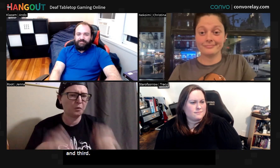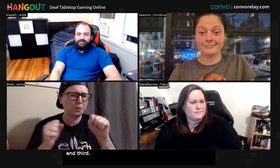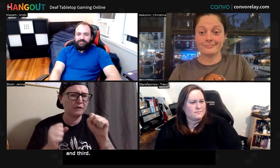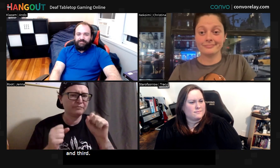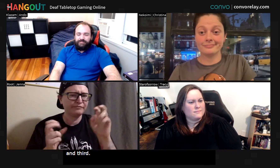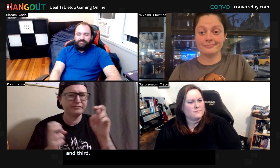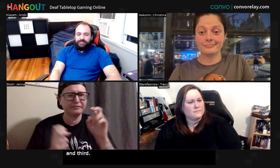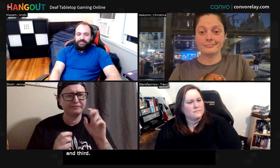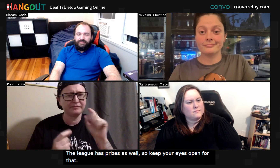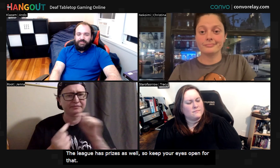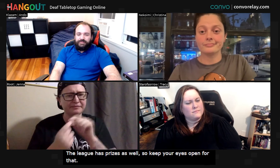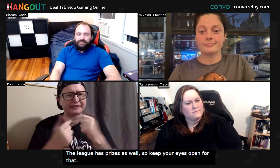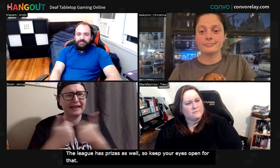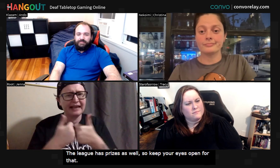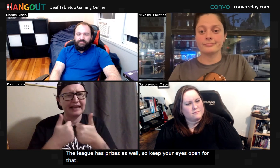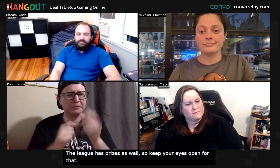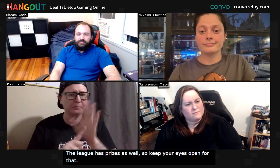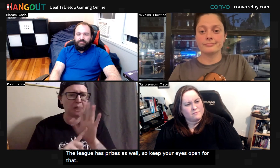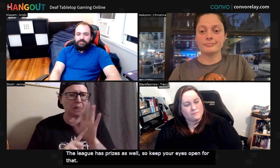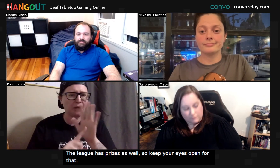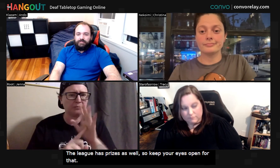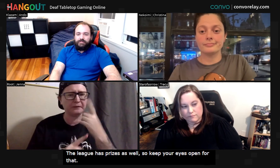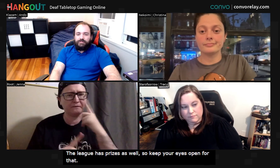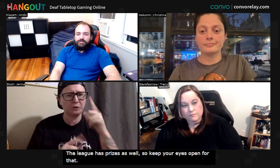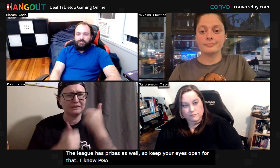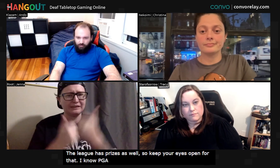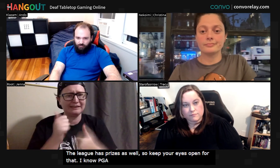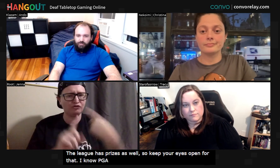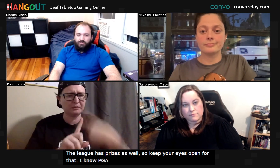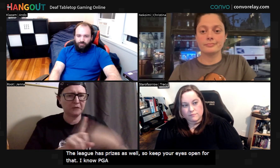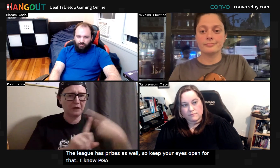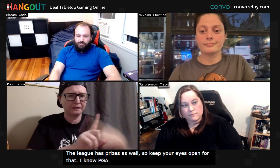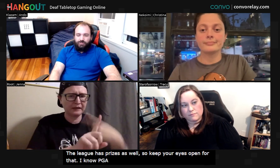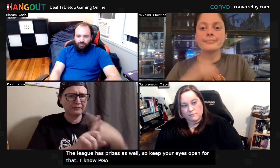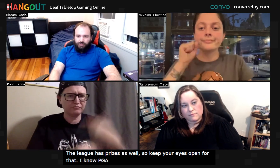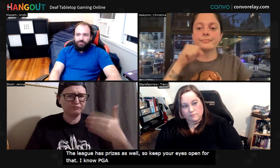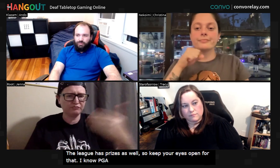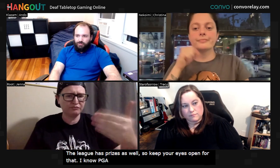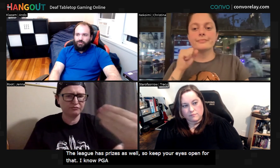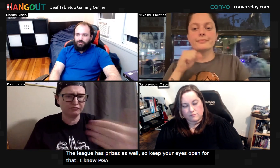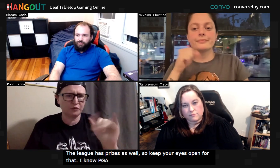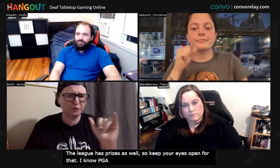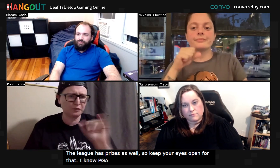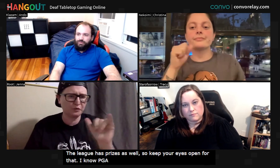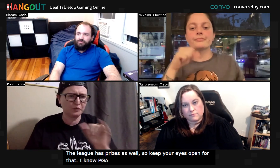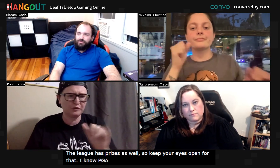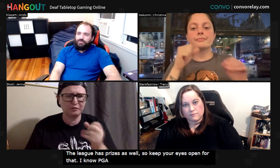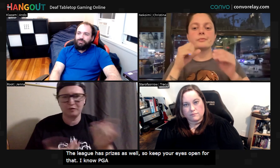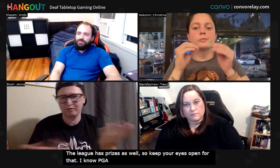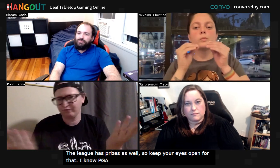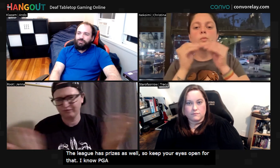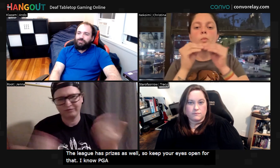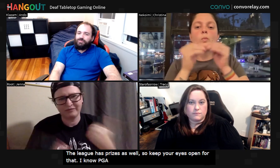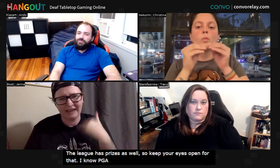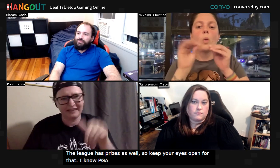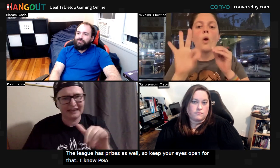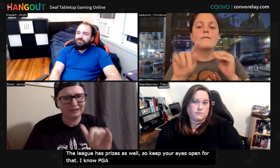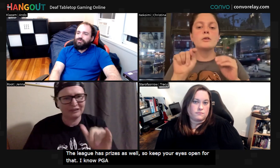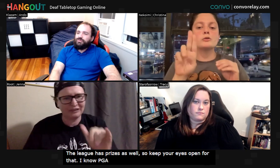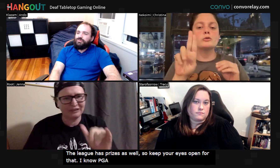BGA hosts certain games that are popular games for each month. Yeah, also. Yes,